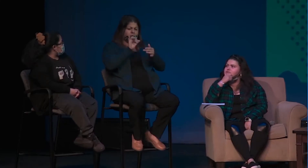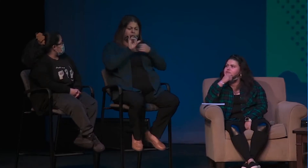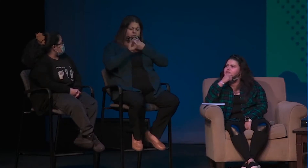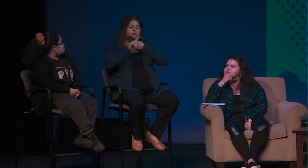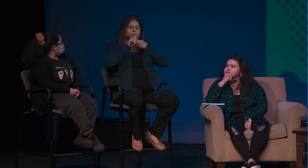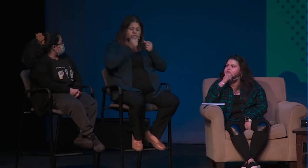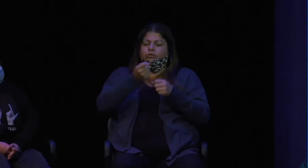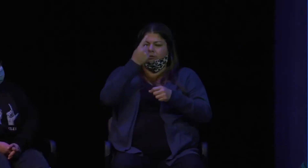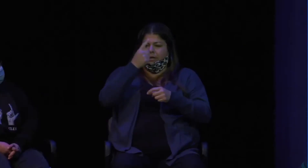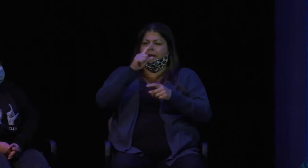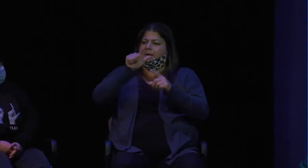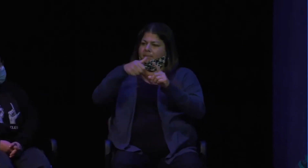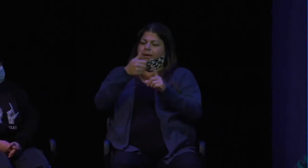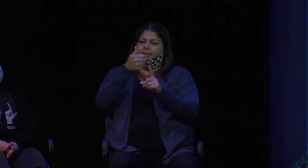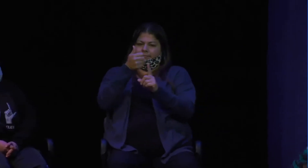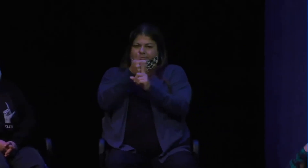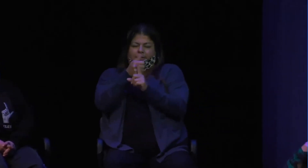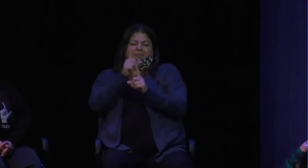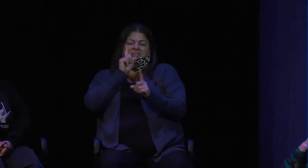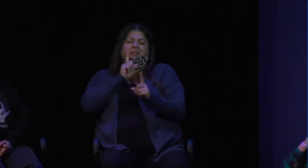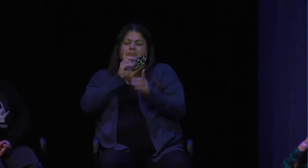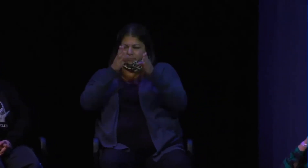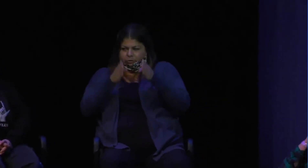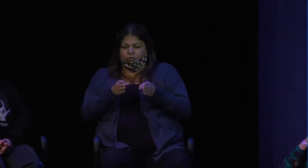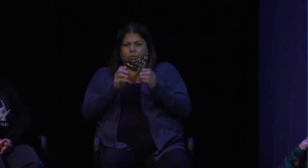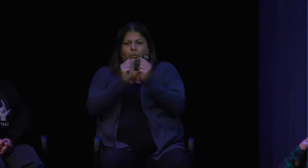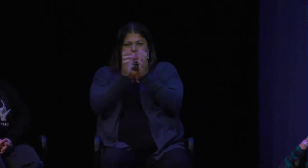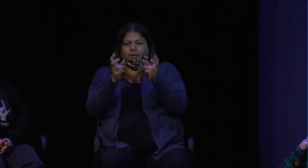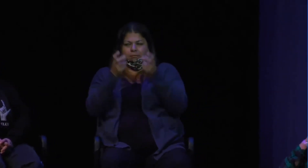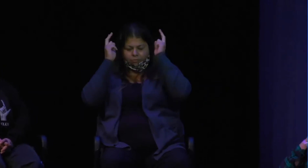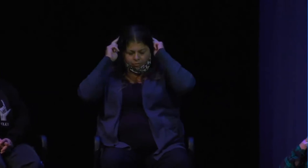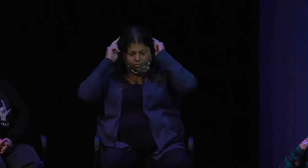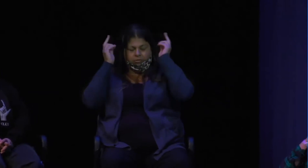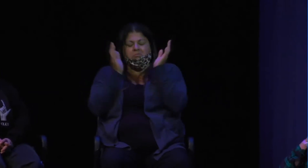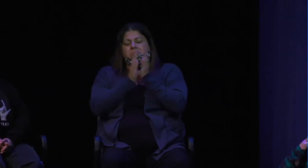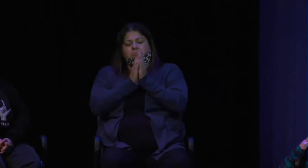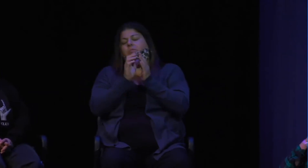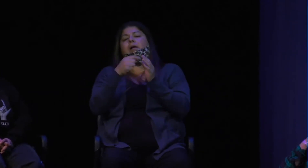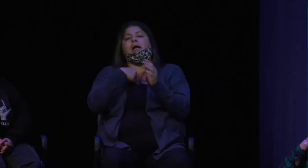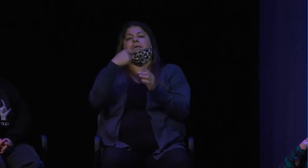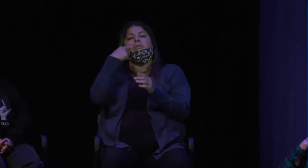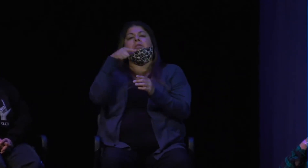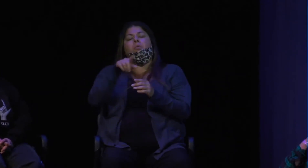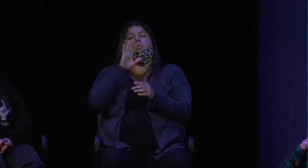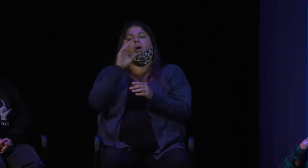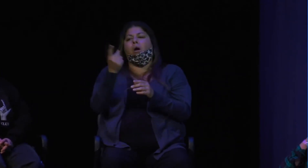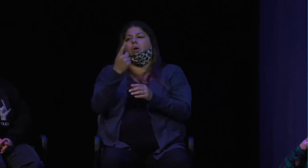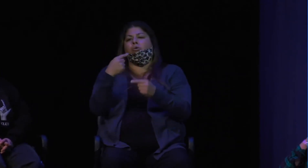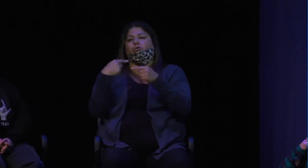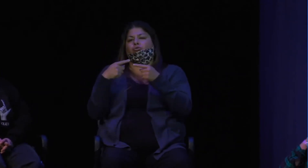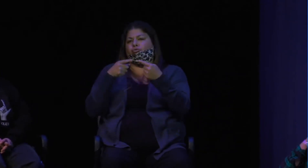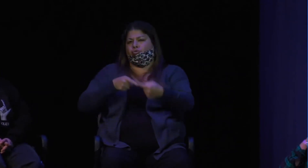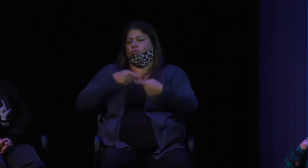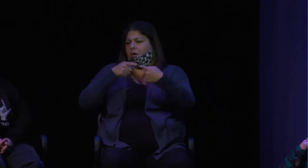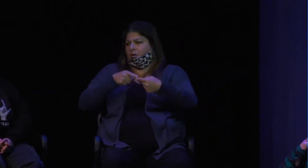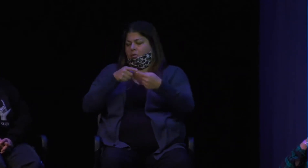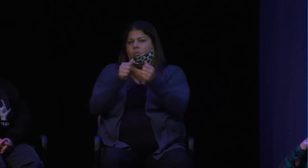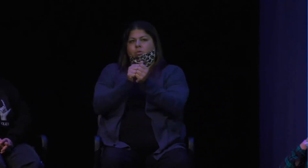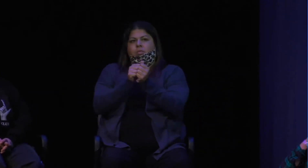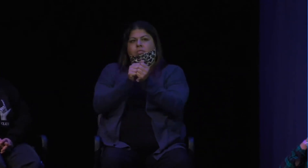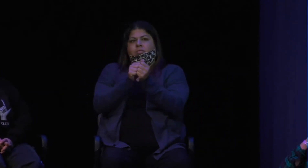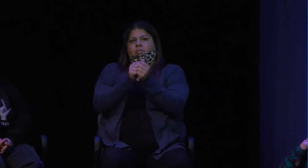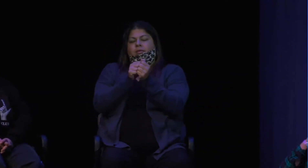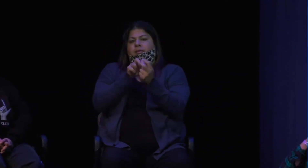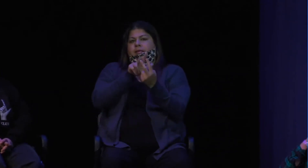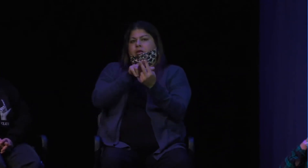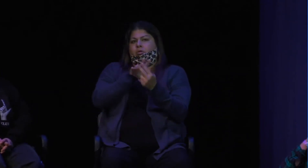At the end of the movie, when we saw Ruben, he seemed to understand that he was a deaf person with or without the